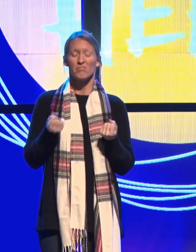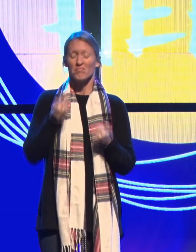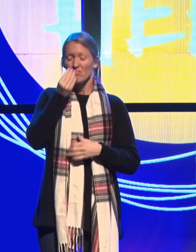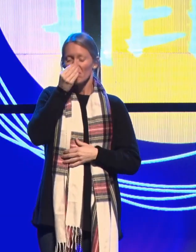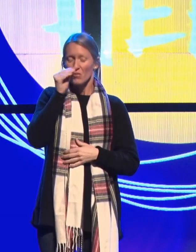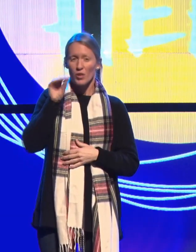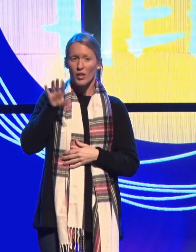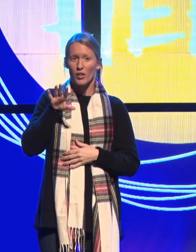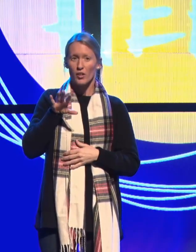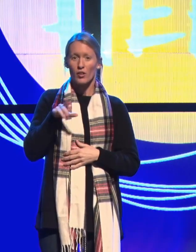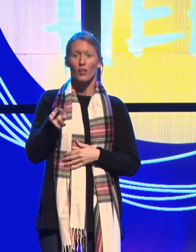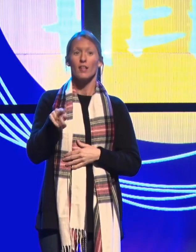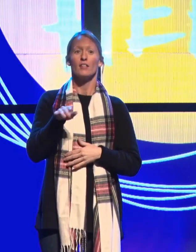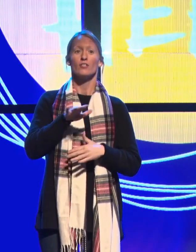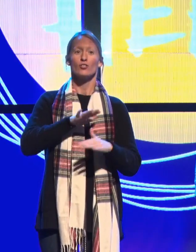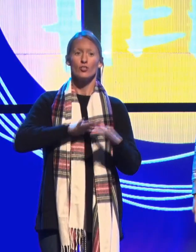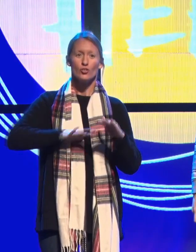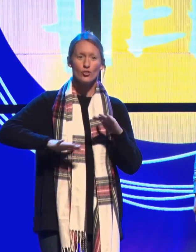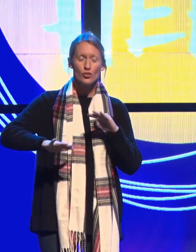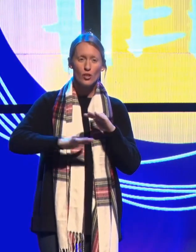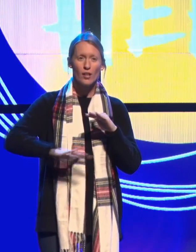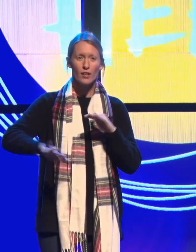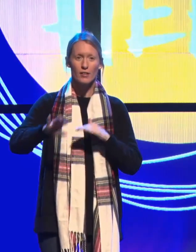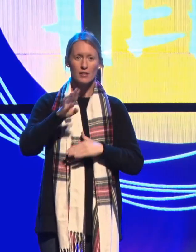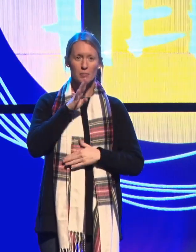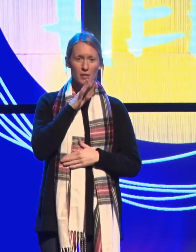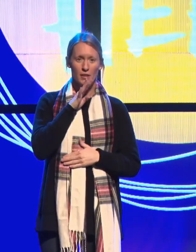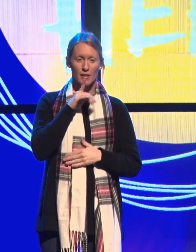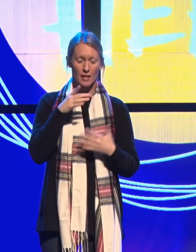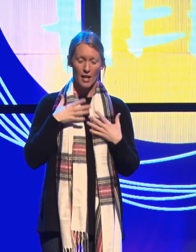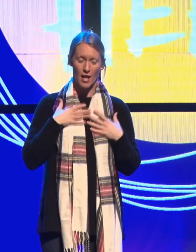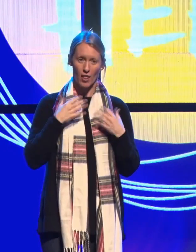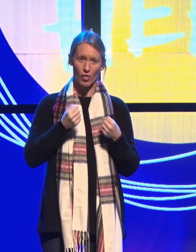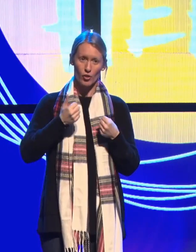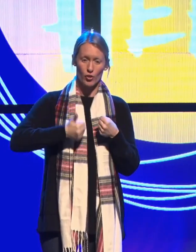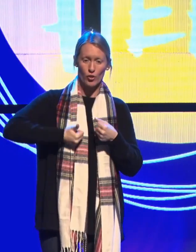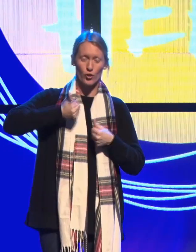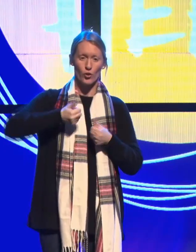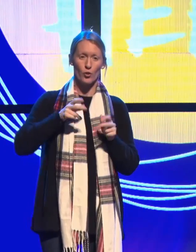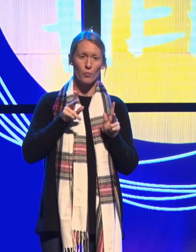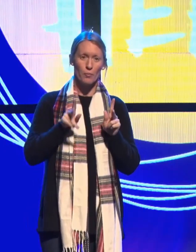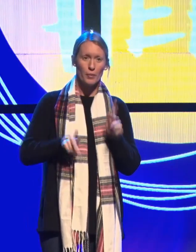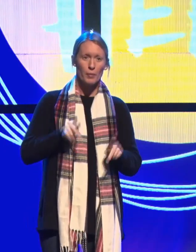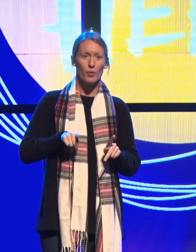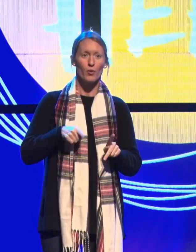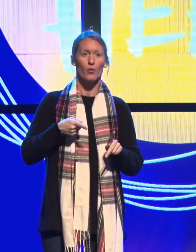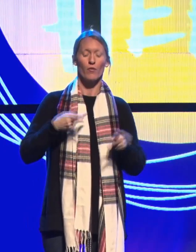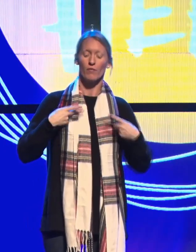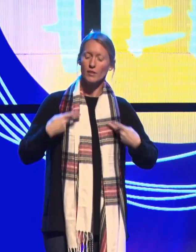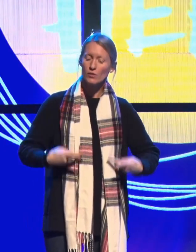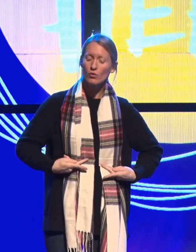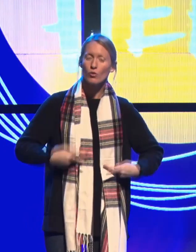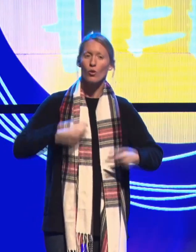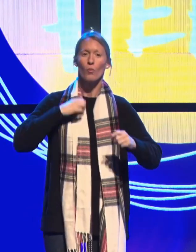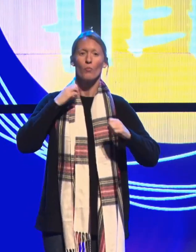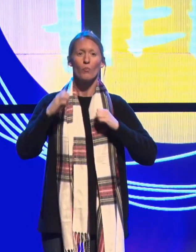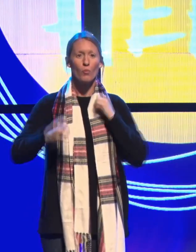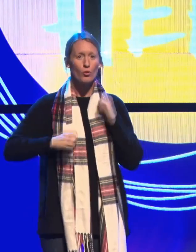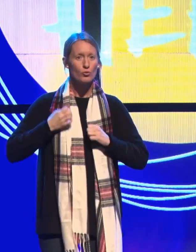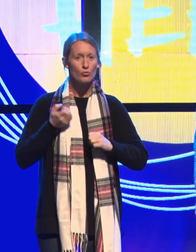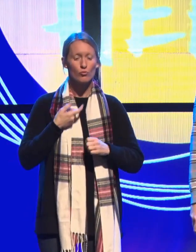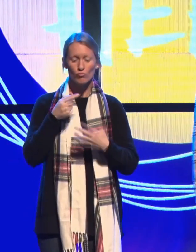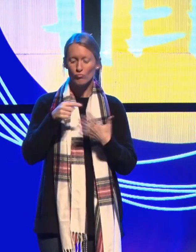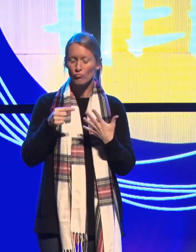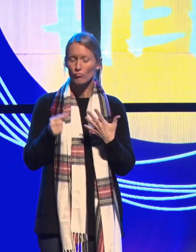Generally speaking, healthier people, whether it's our physical health, our emotional health, or